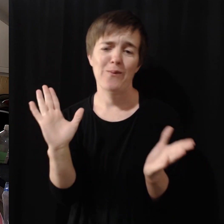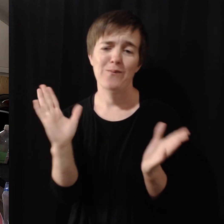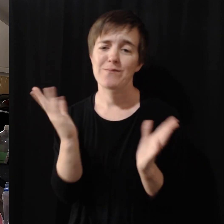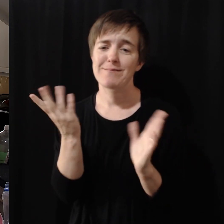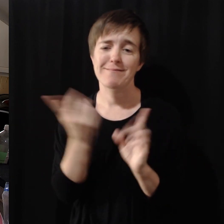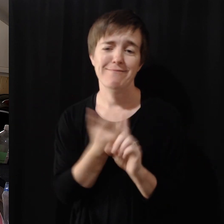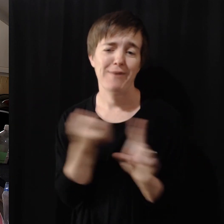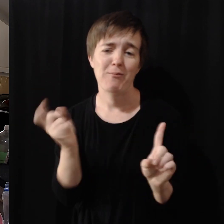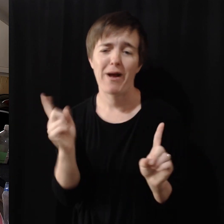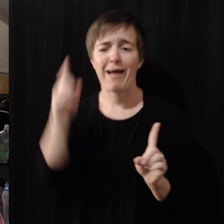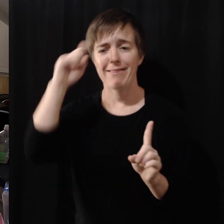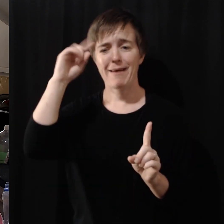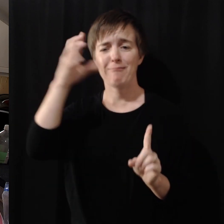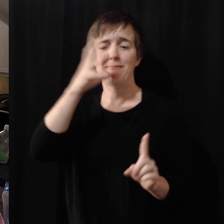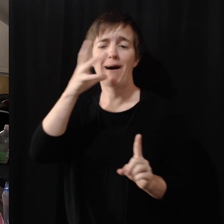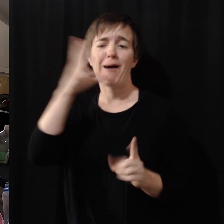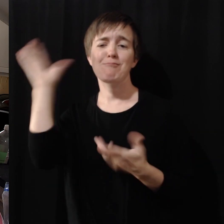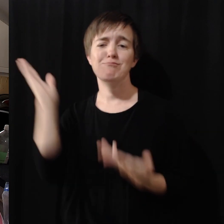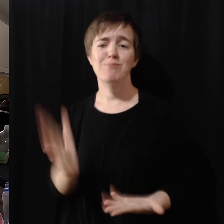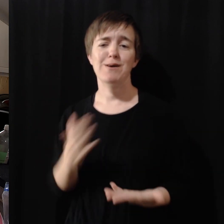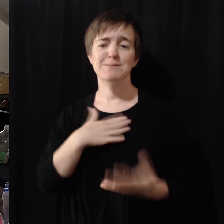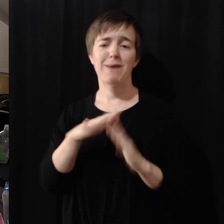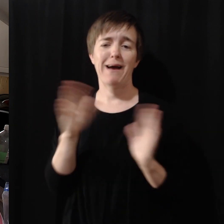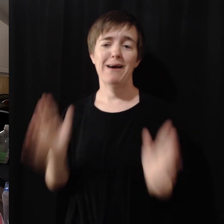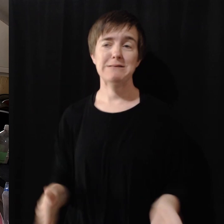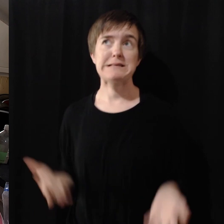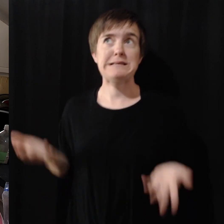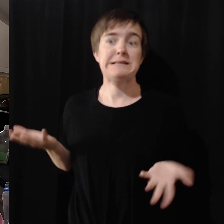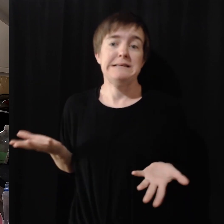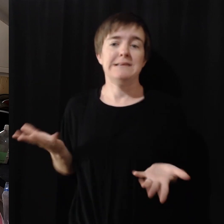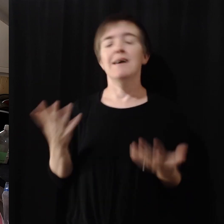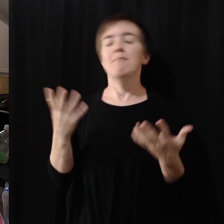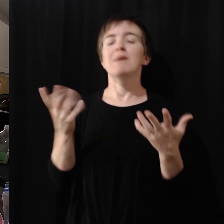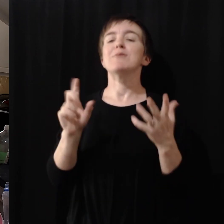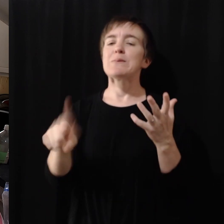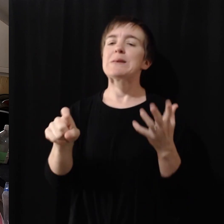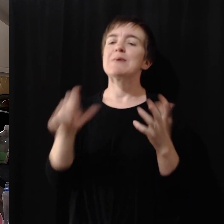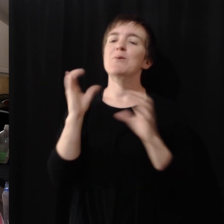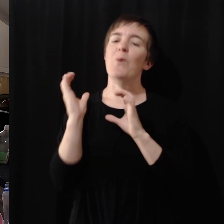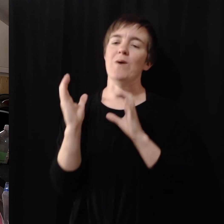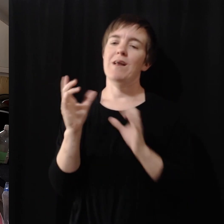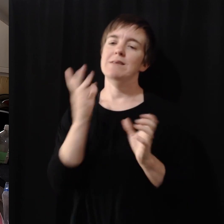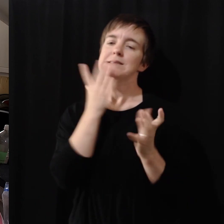this once to my house. We need coconut. It's lovely.